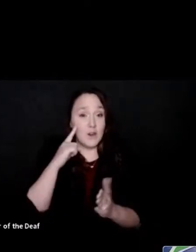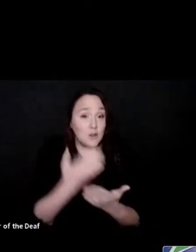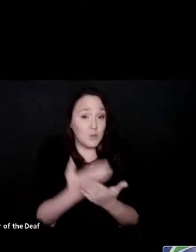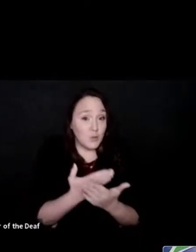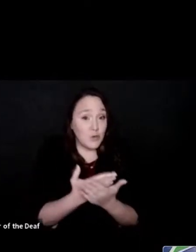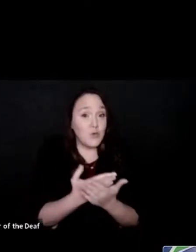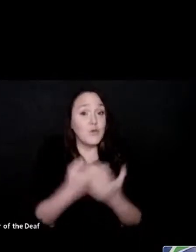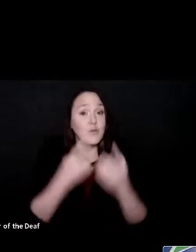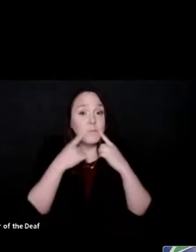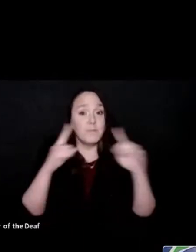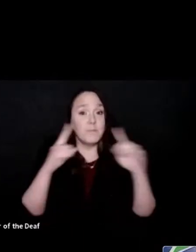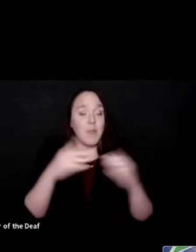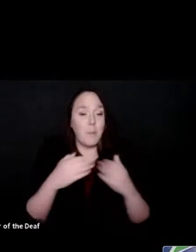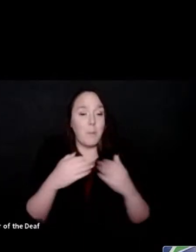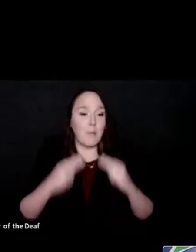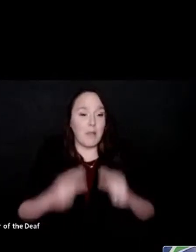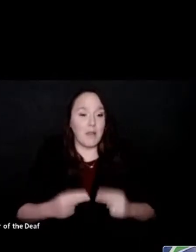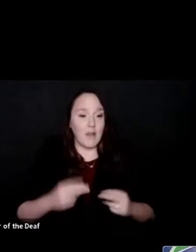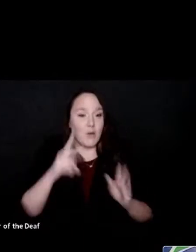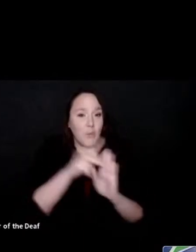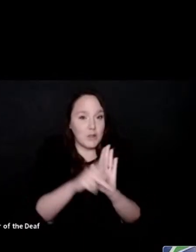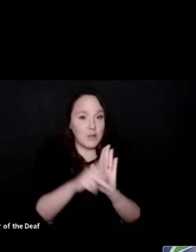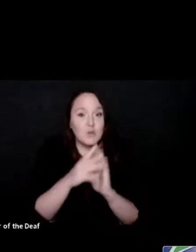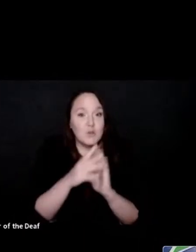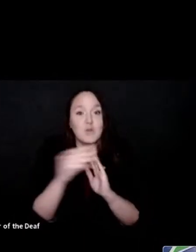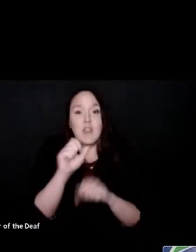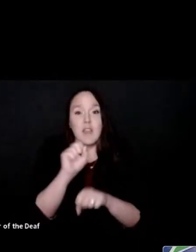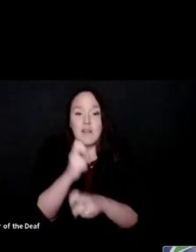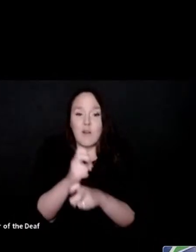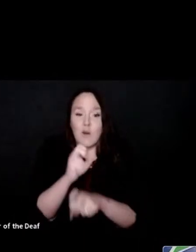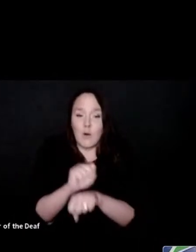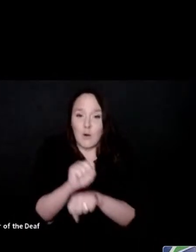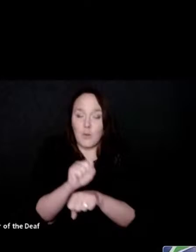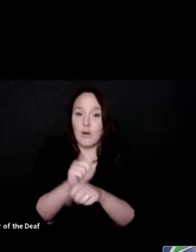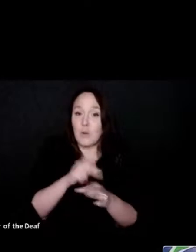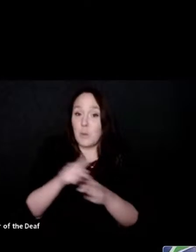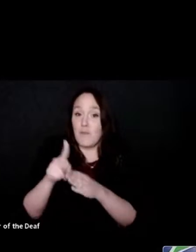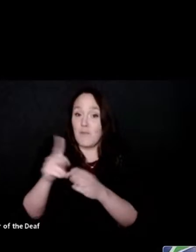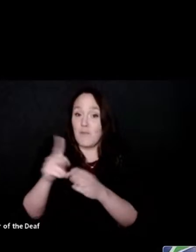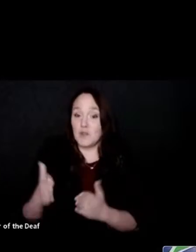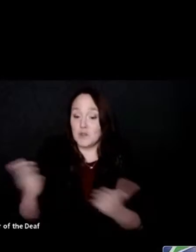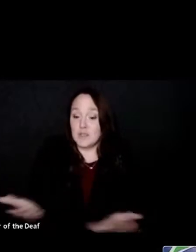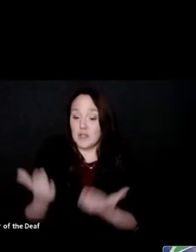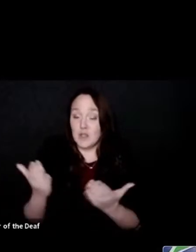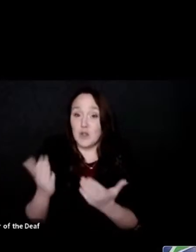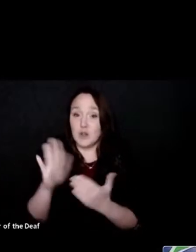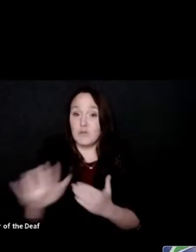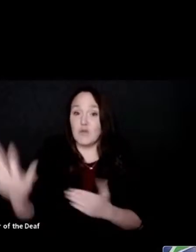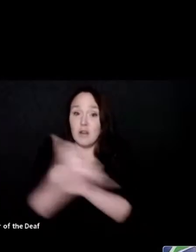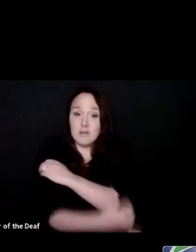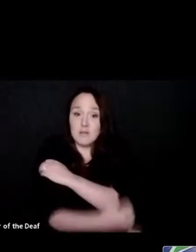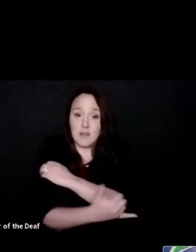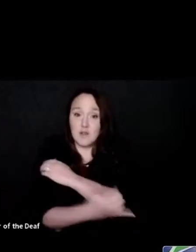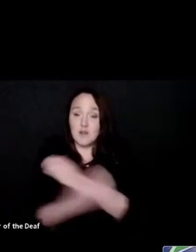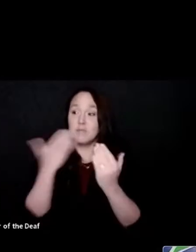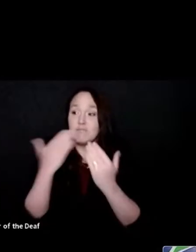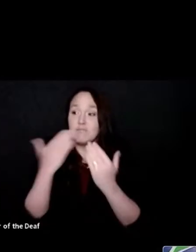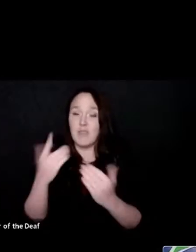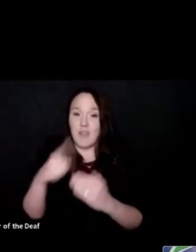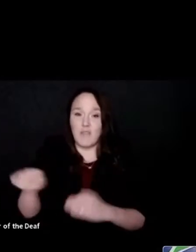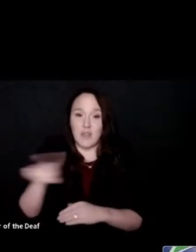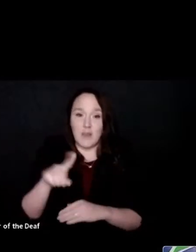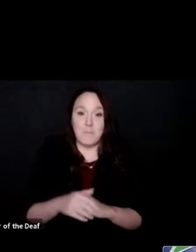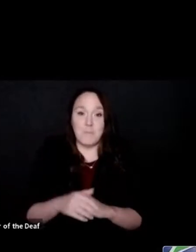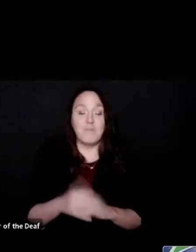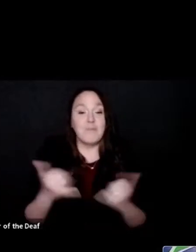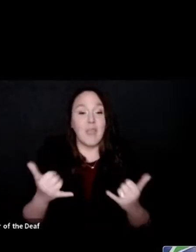effectiveness of public health principles and the hard work of professionals here and across the country. So we're grateful for them. I'll now transition